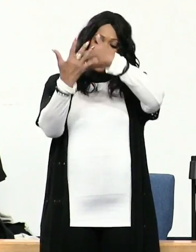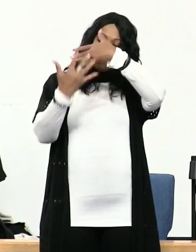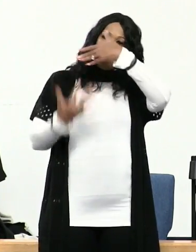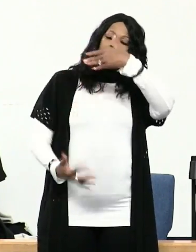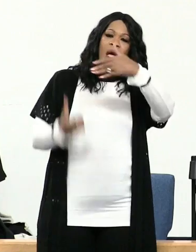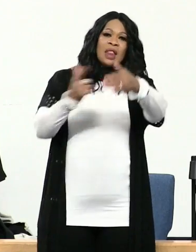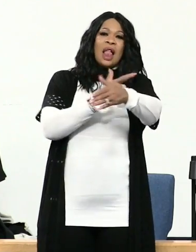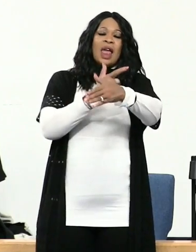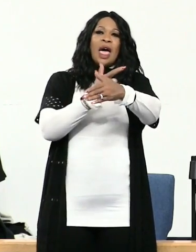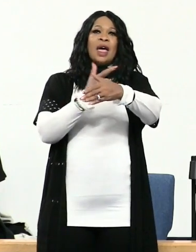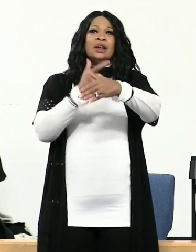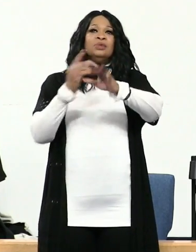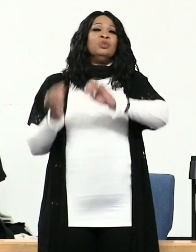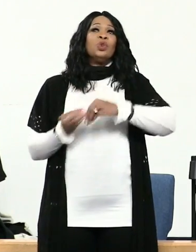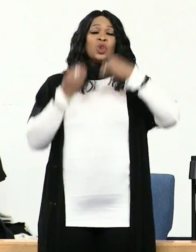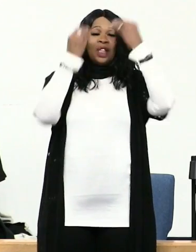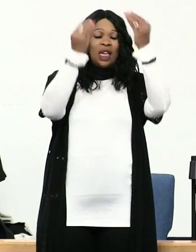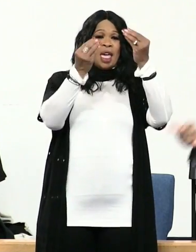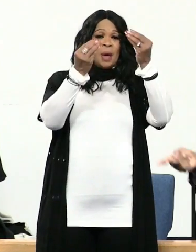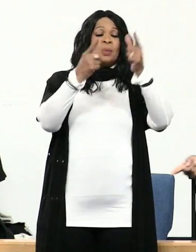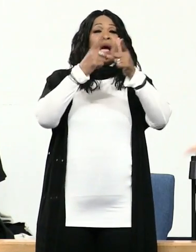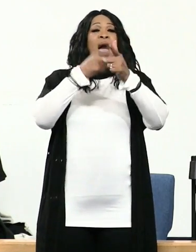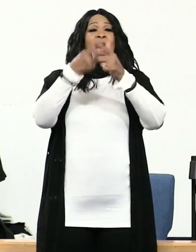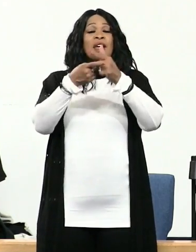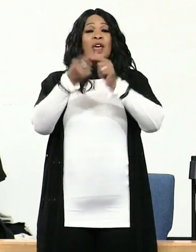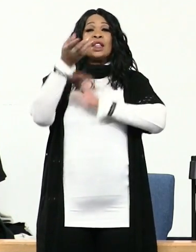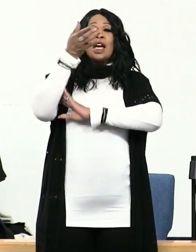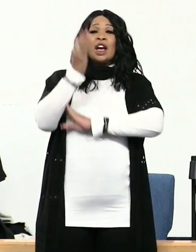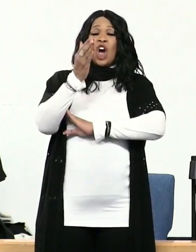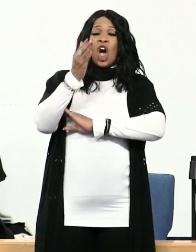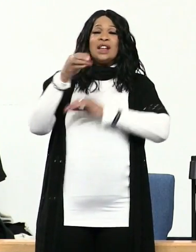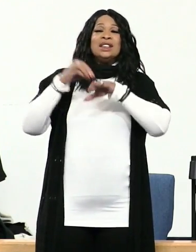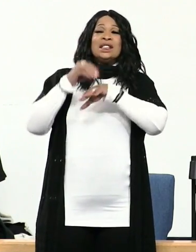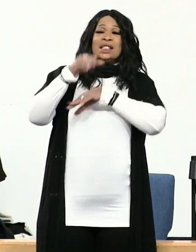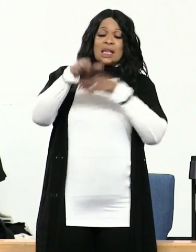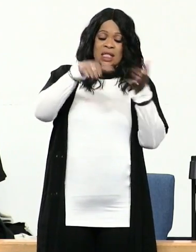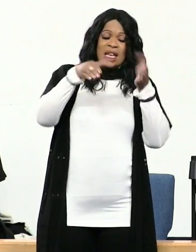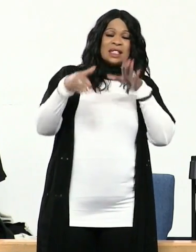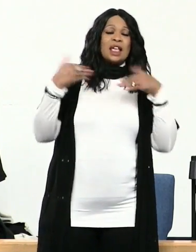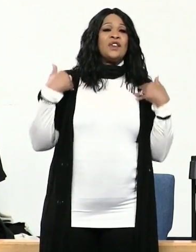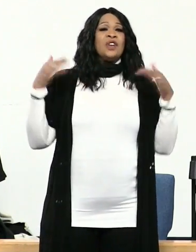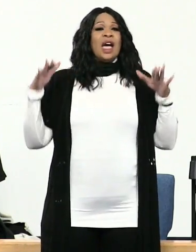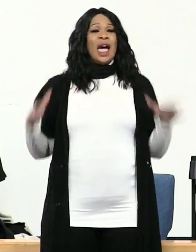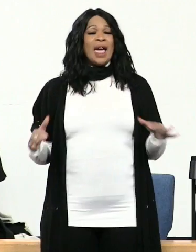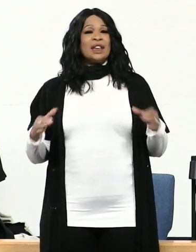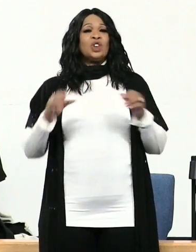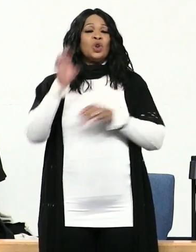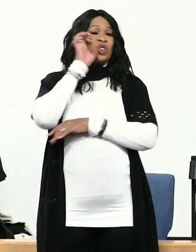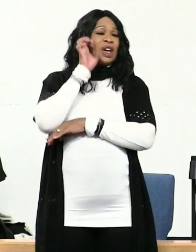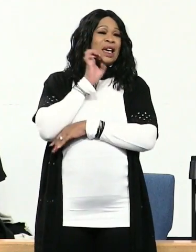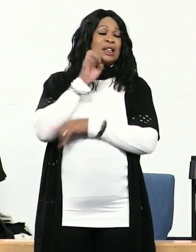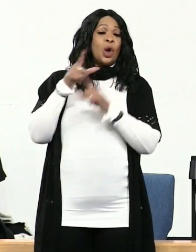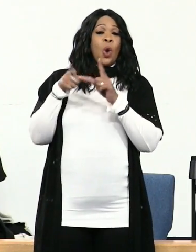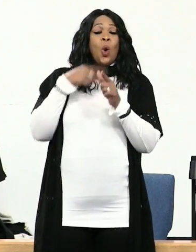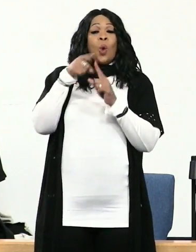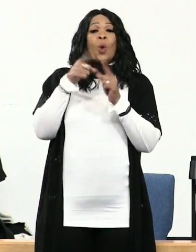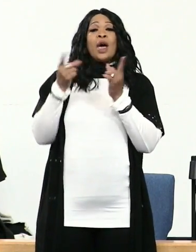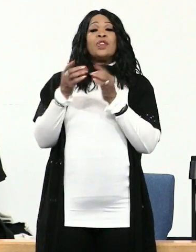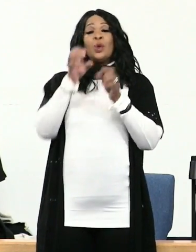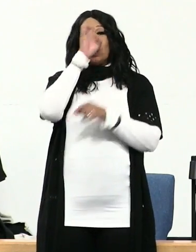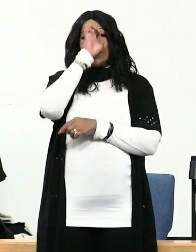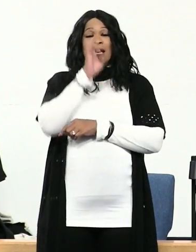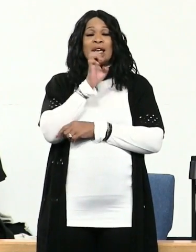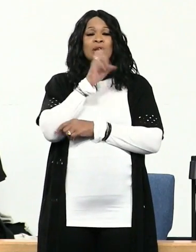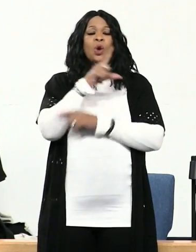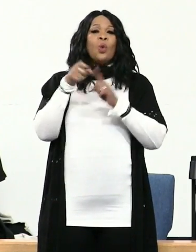doorpost. And then God sent the death angel to Egypt, and when he got to Egypt, wherever he saw